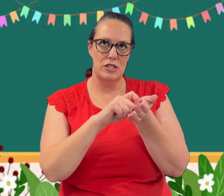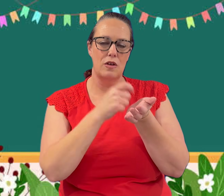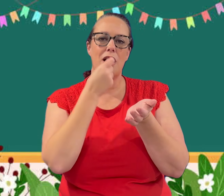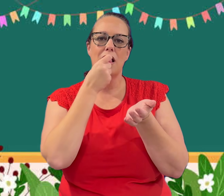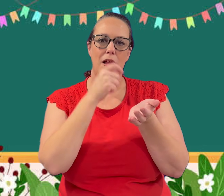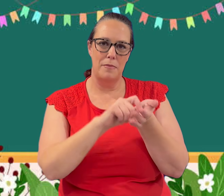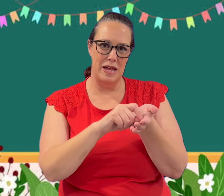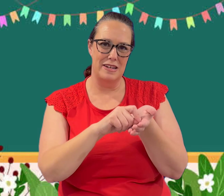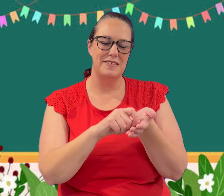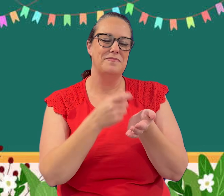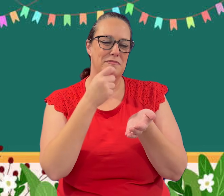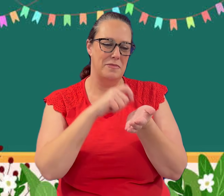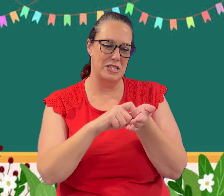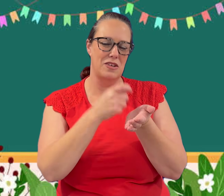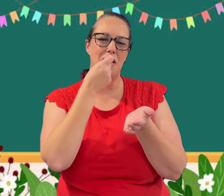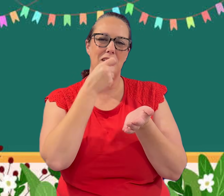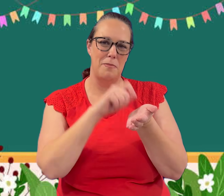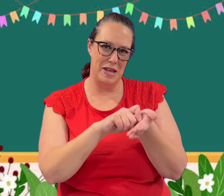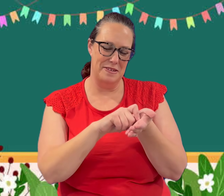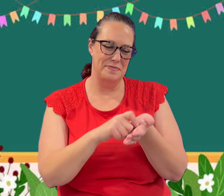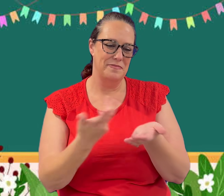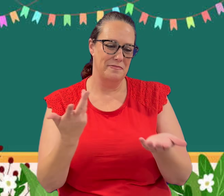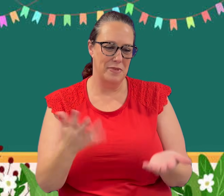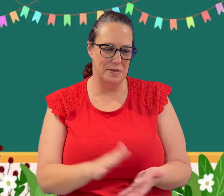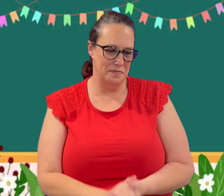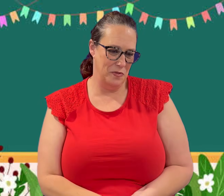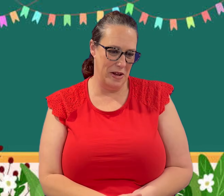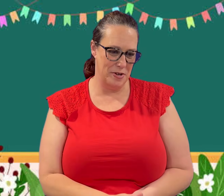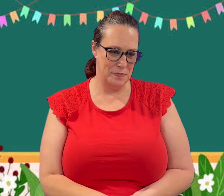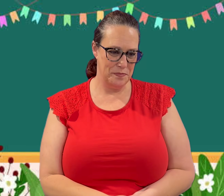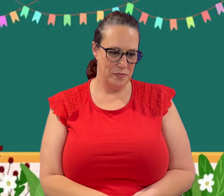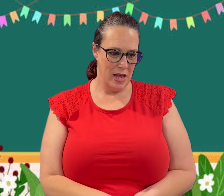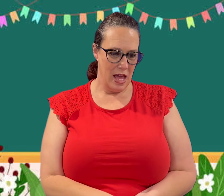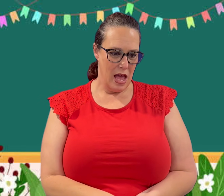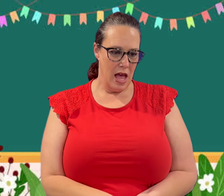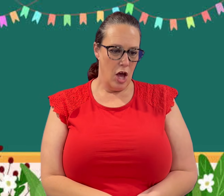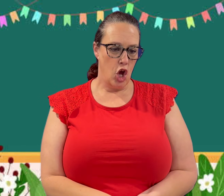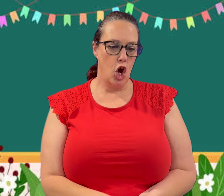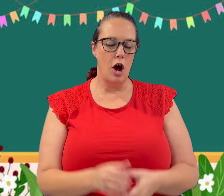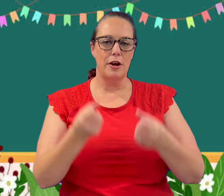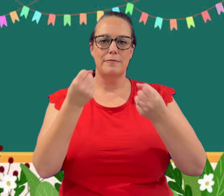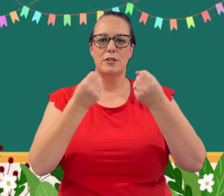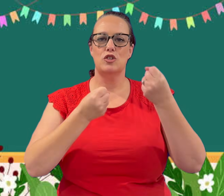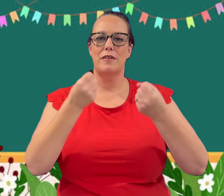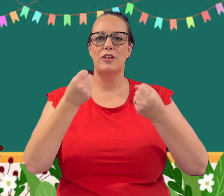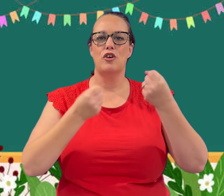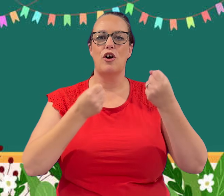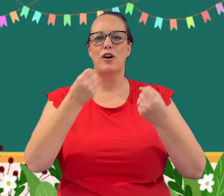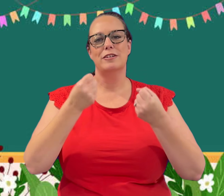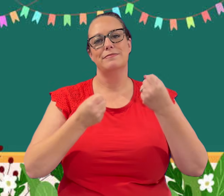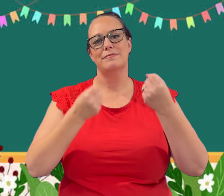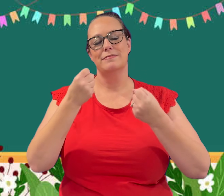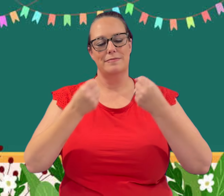Pencil, pen. Pencil, pen, but whatever. Car, you're driving your car.